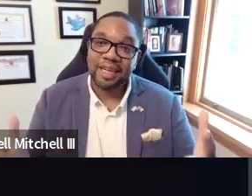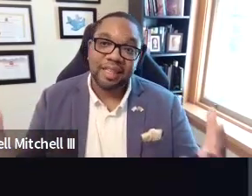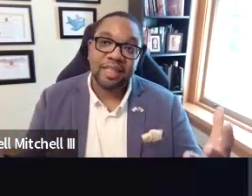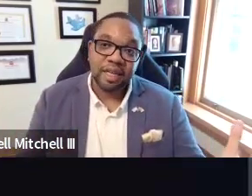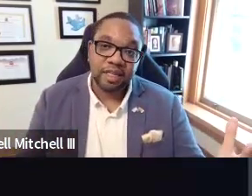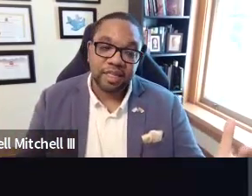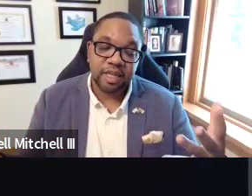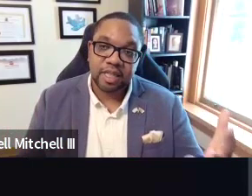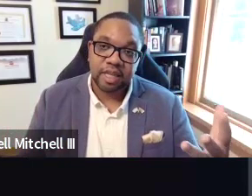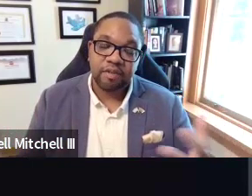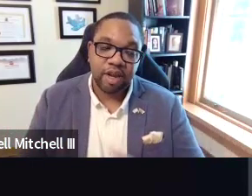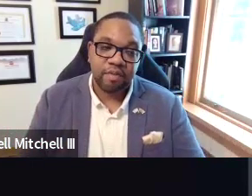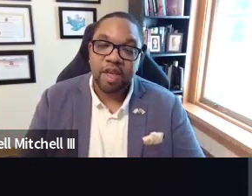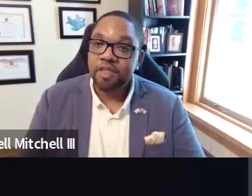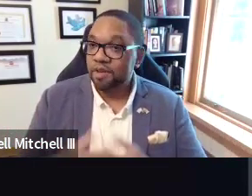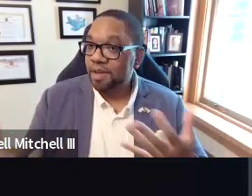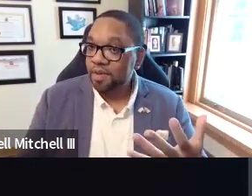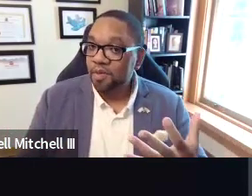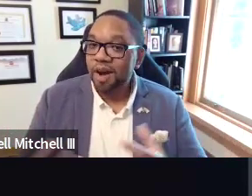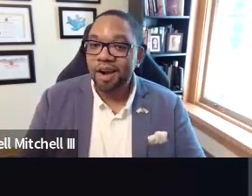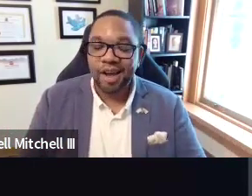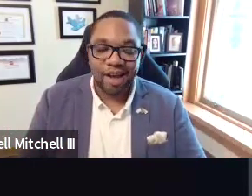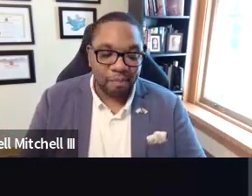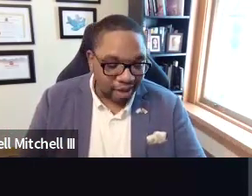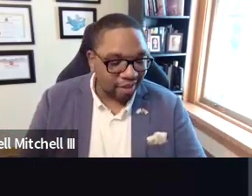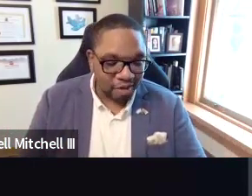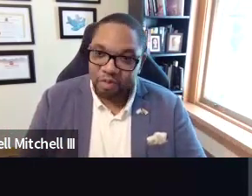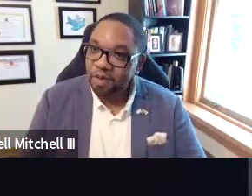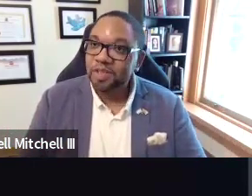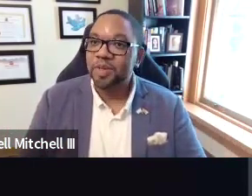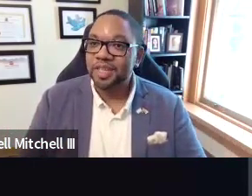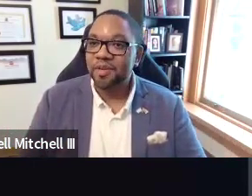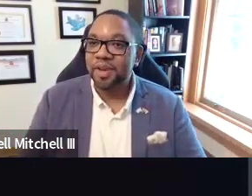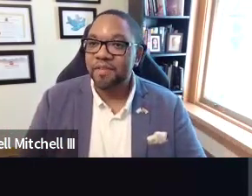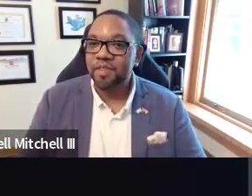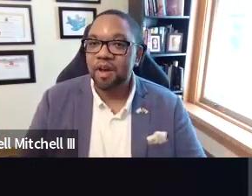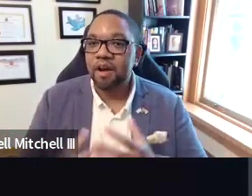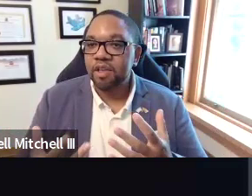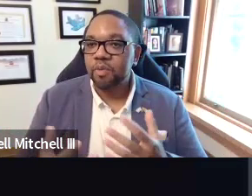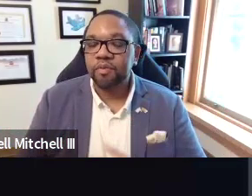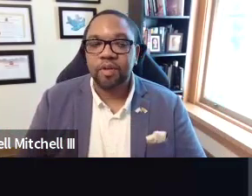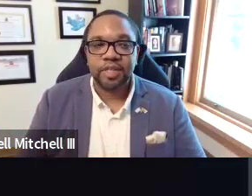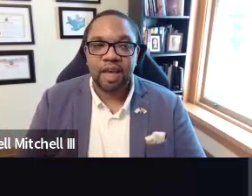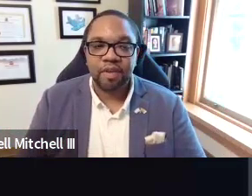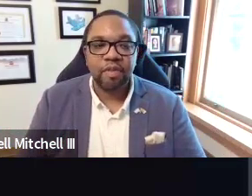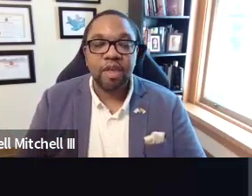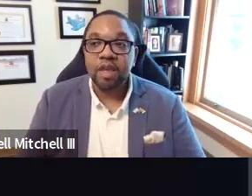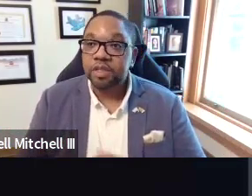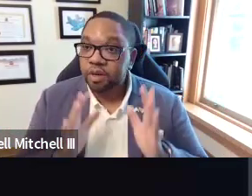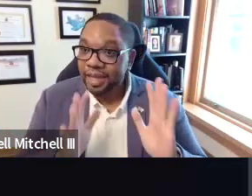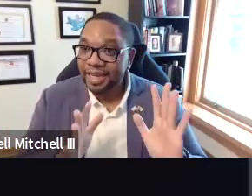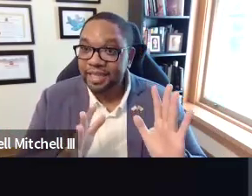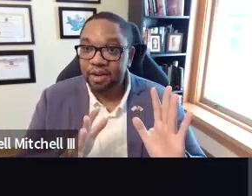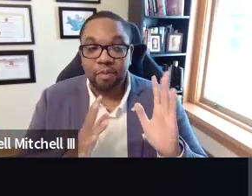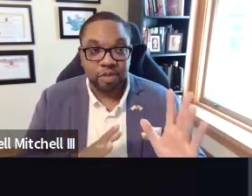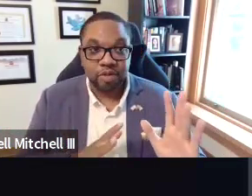really anything that touches anything creative. So if you are among those folks, which I know many of us are, it's wonderful to have you.